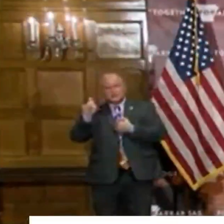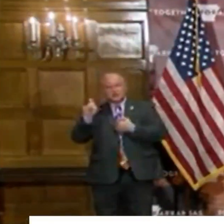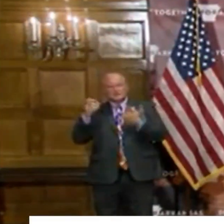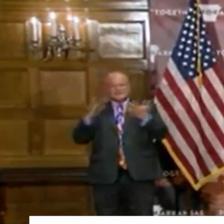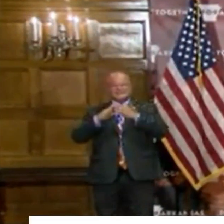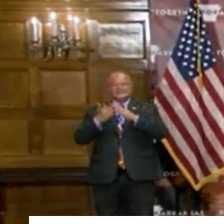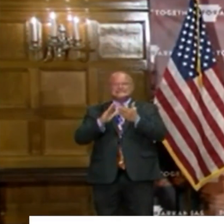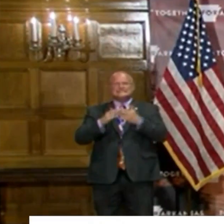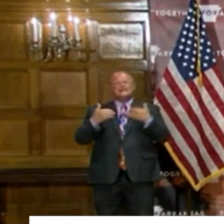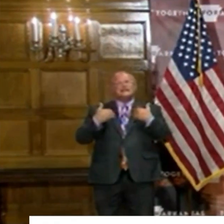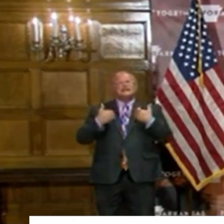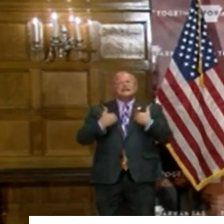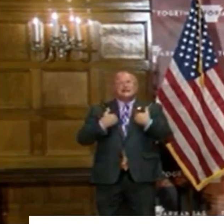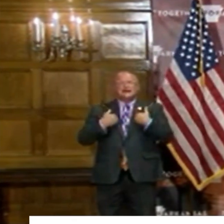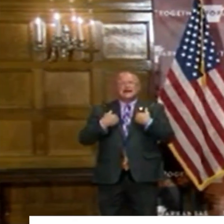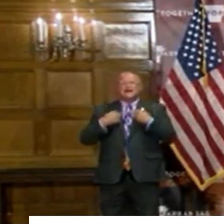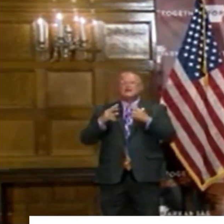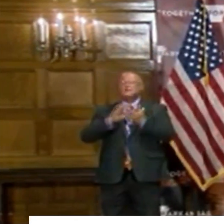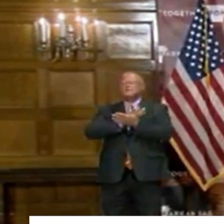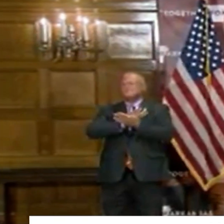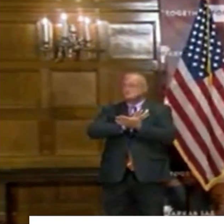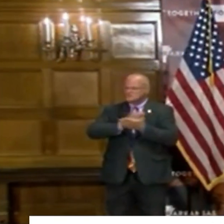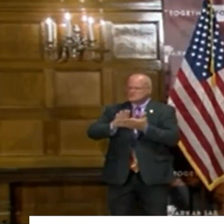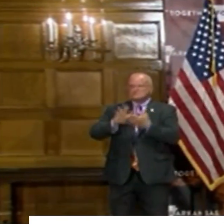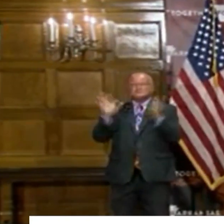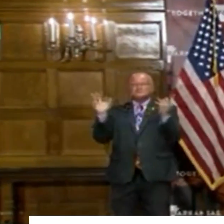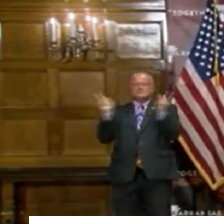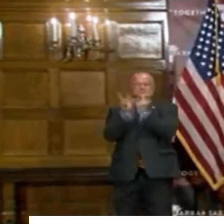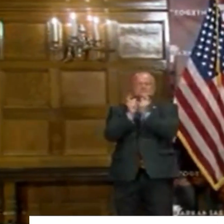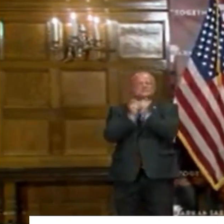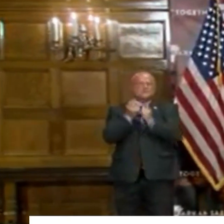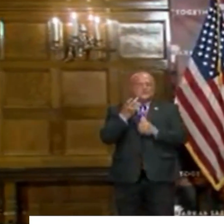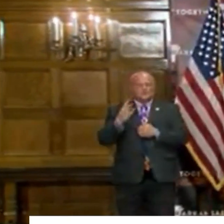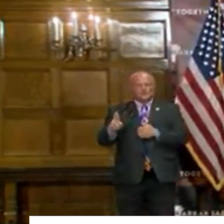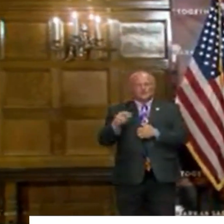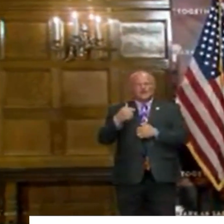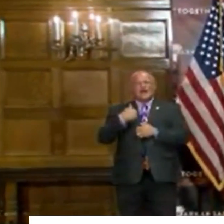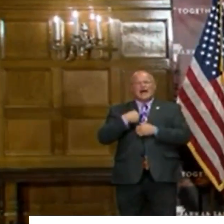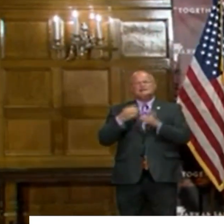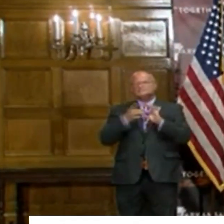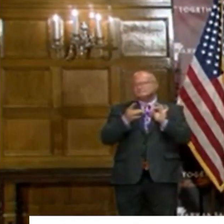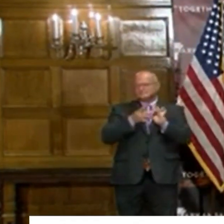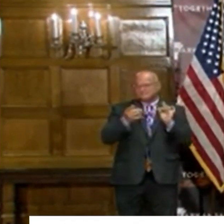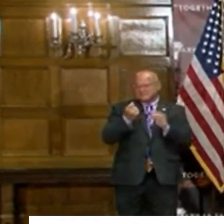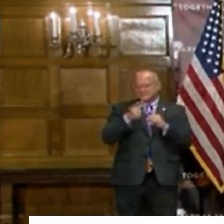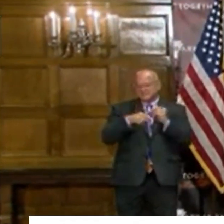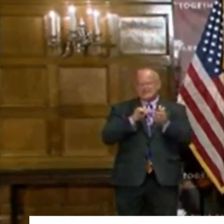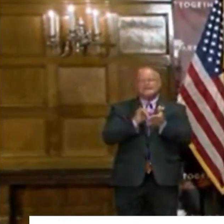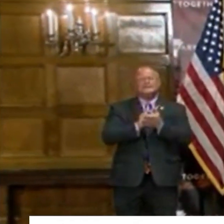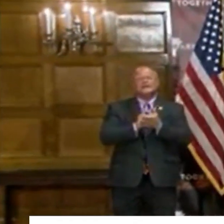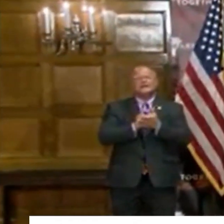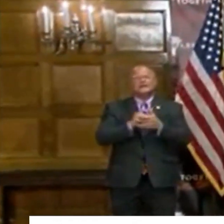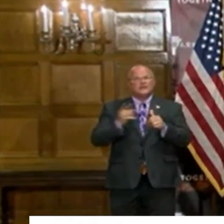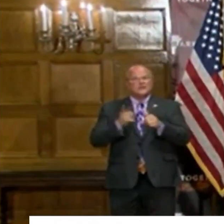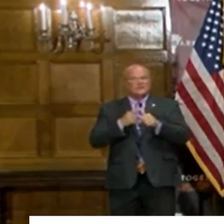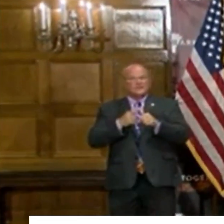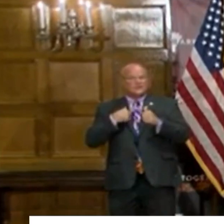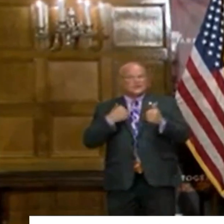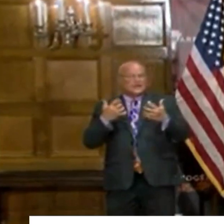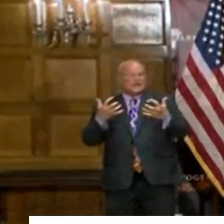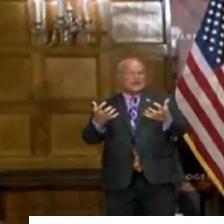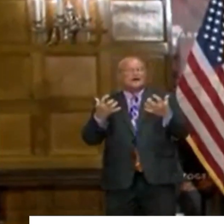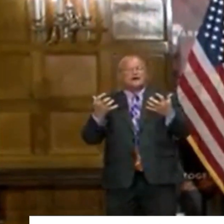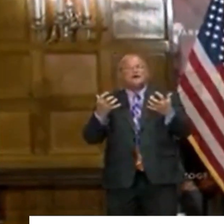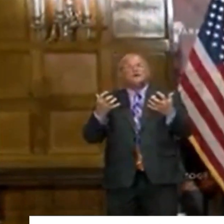in town. Had a very good meeting with Dr. Birx that I'll comment on. I first wanted